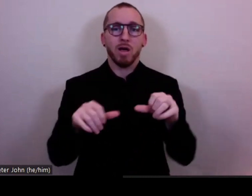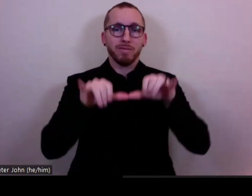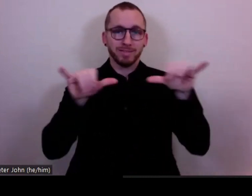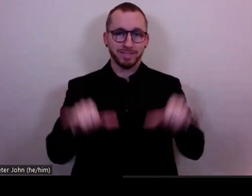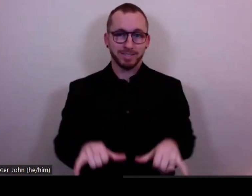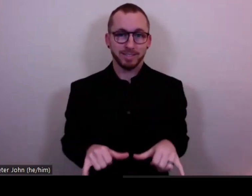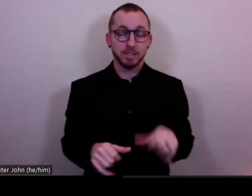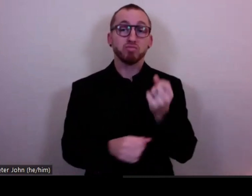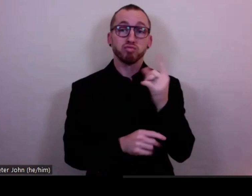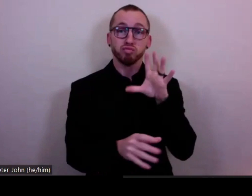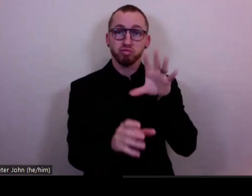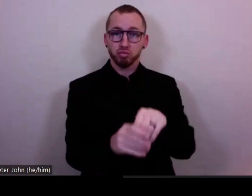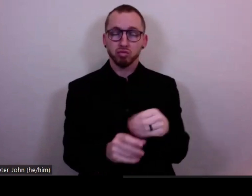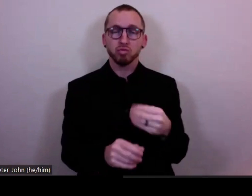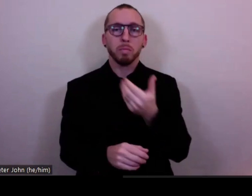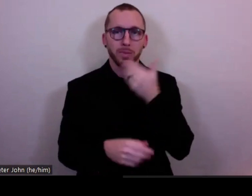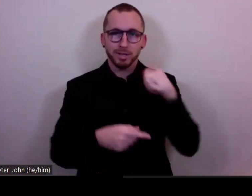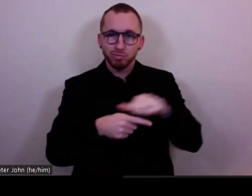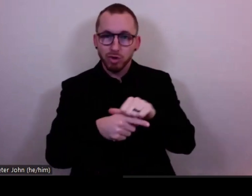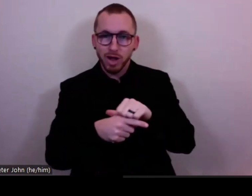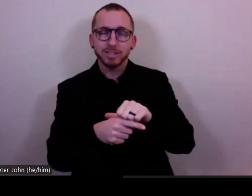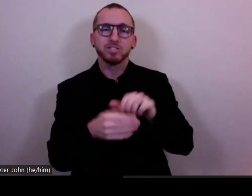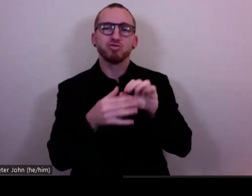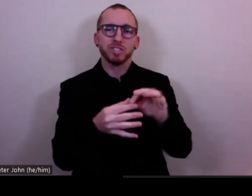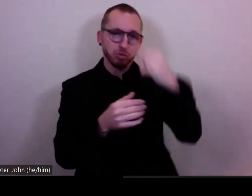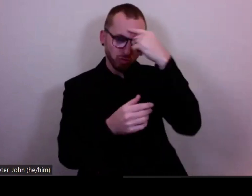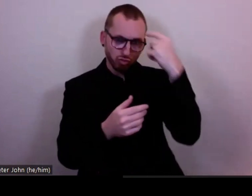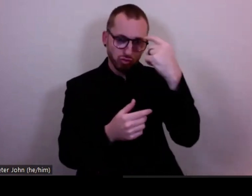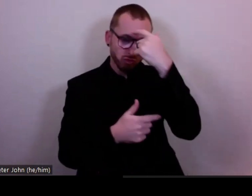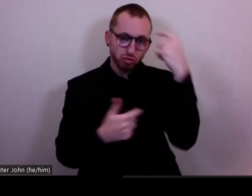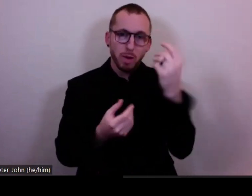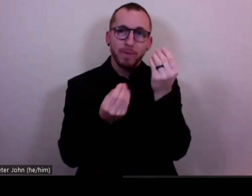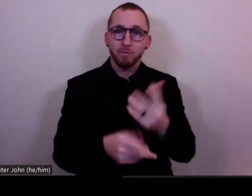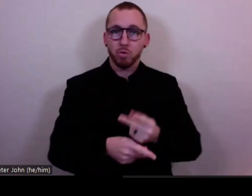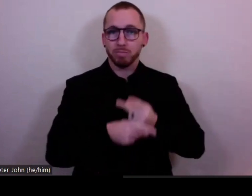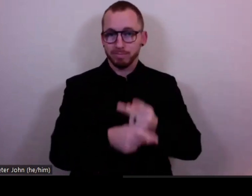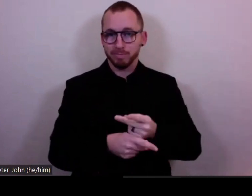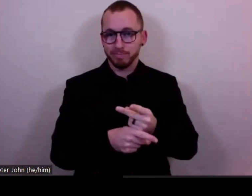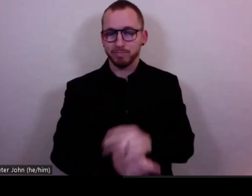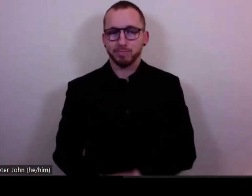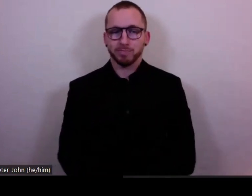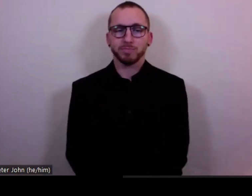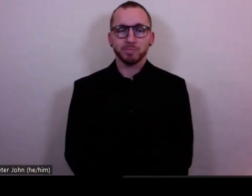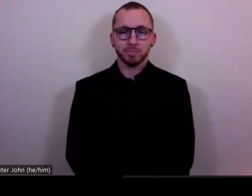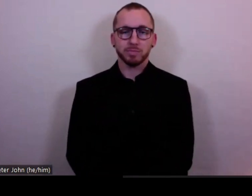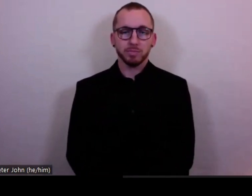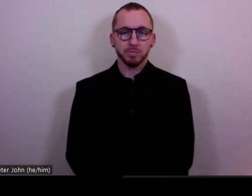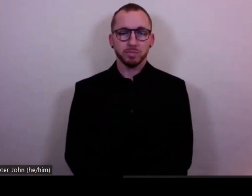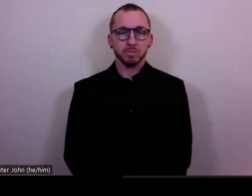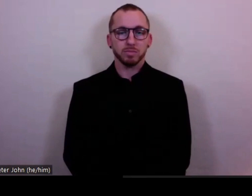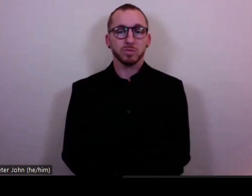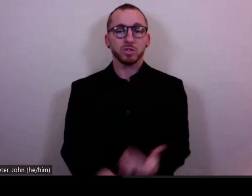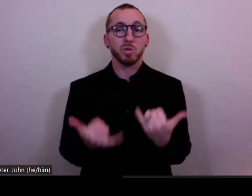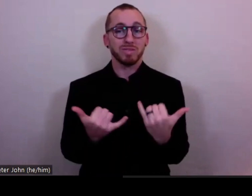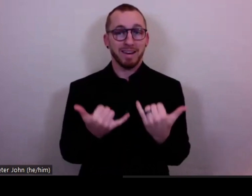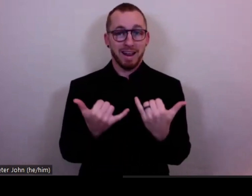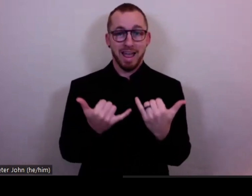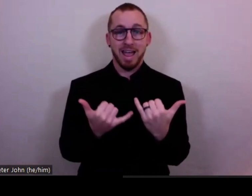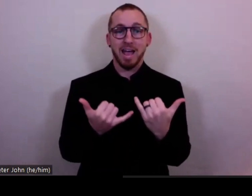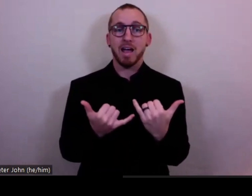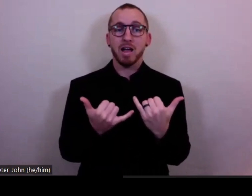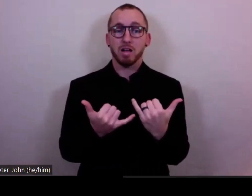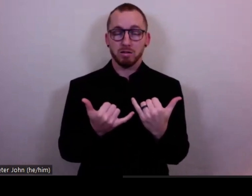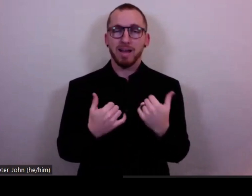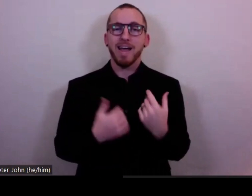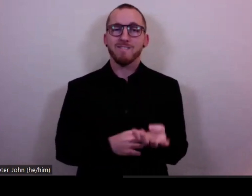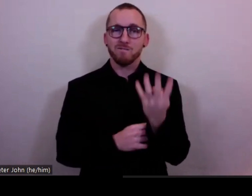space and healing-centered care and culture. So they extended a pilot opportunity for 4 groups in the